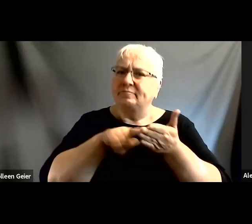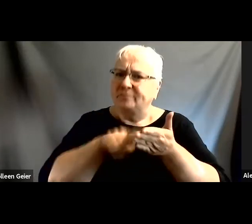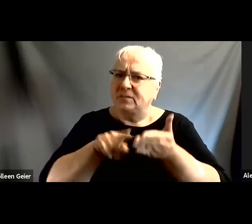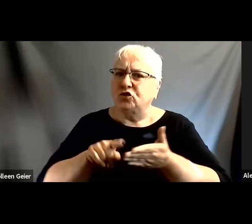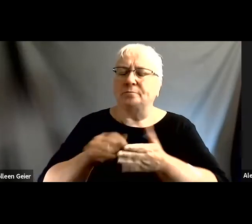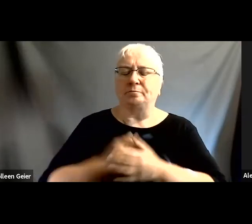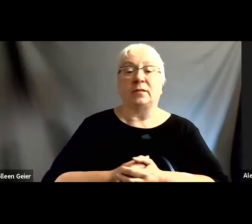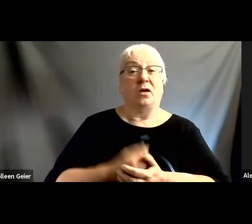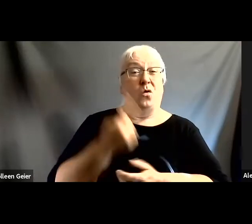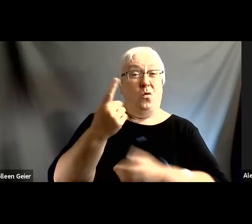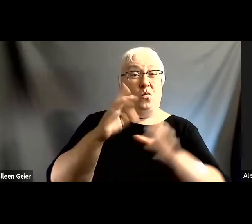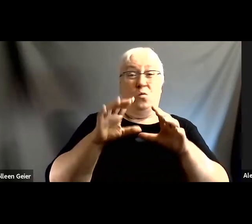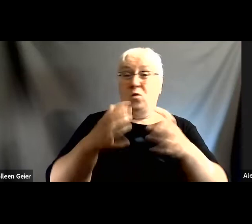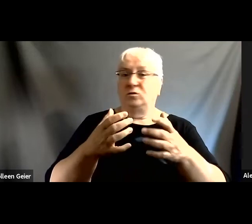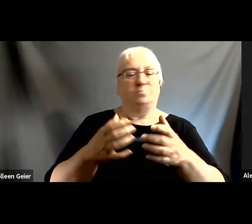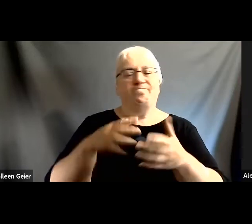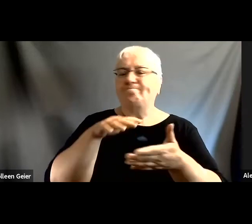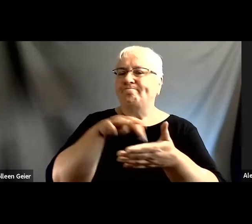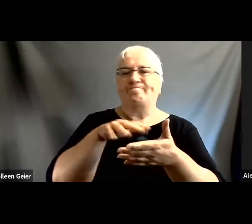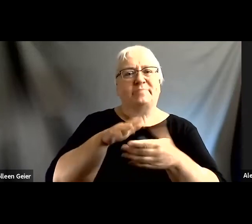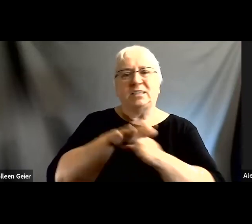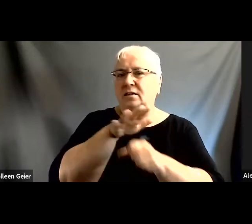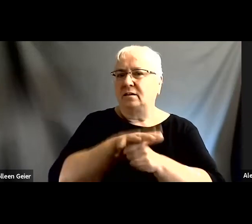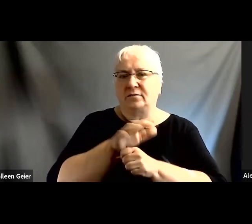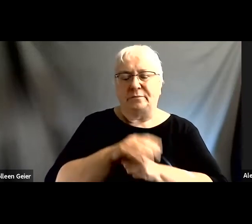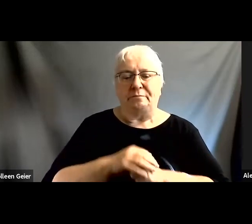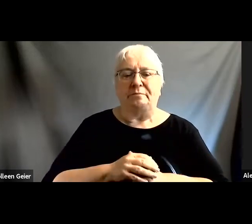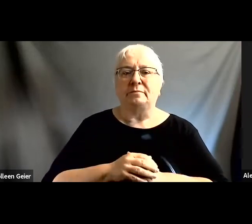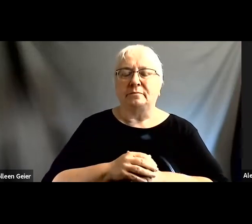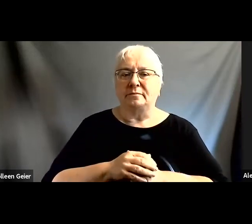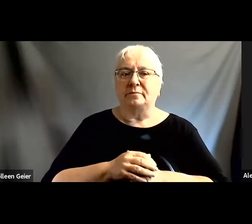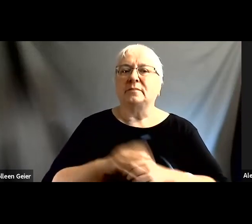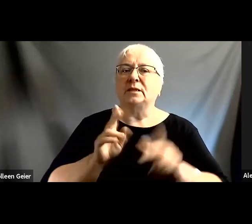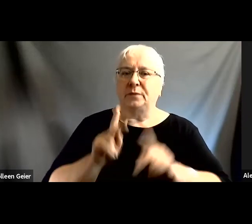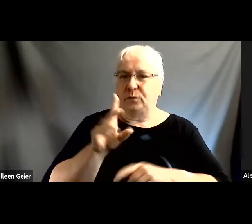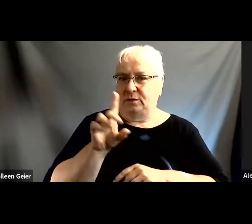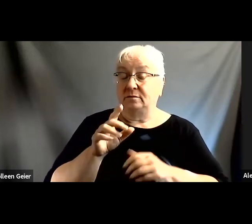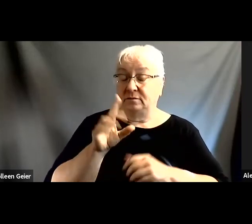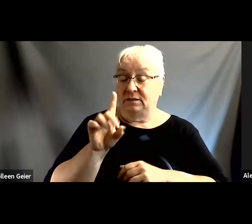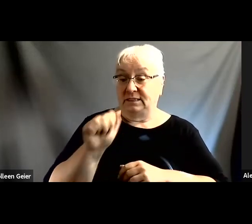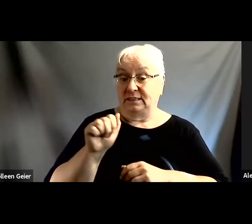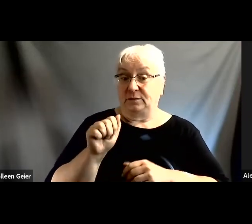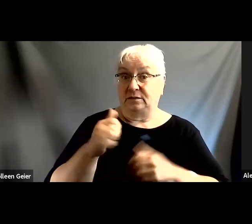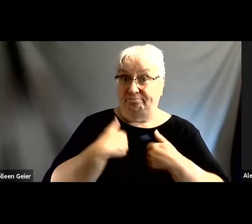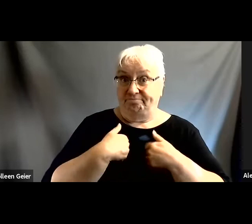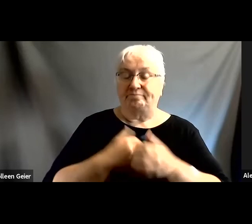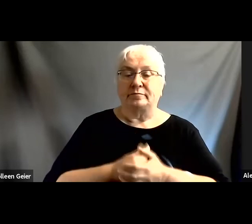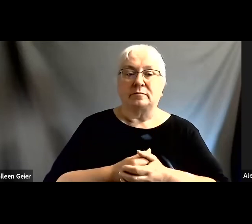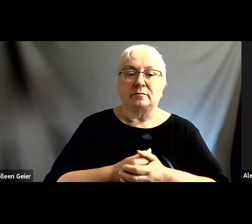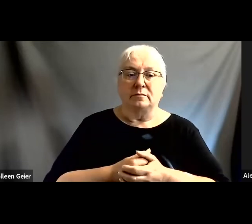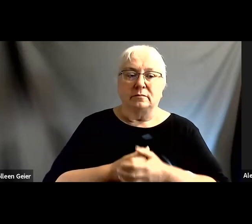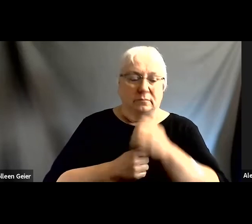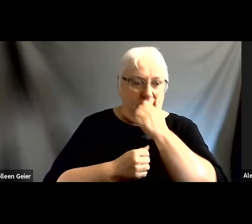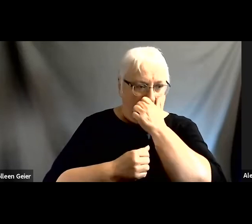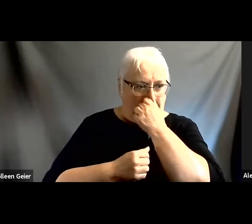carefully as it should be examined, and that is people with disabilities. That is a group